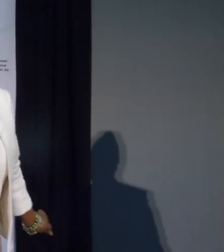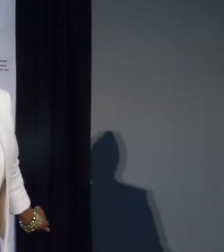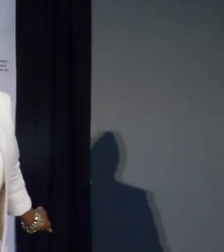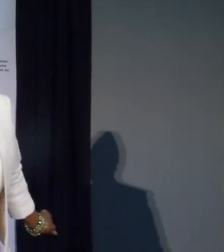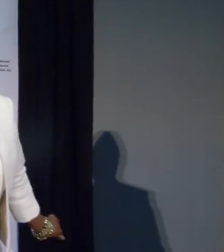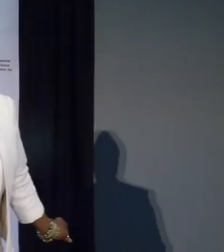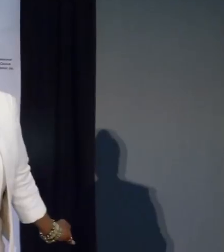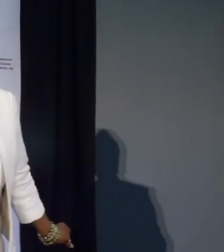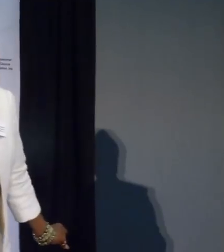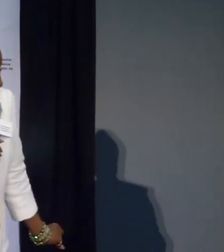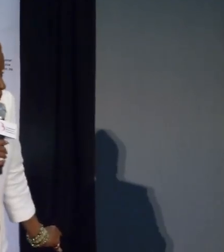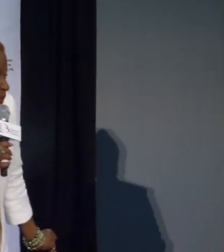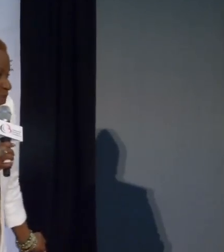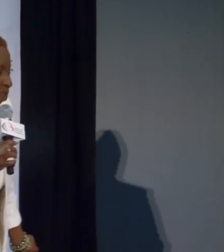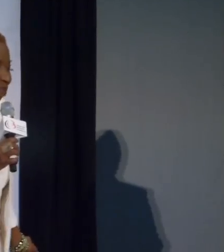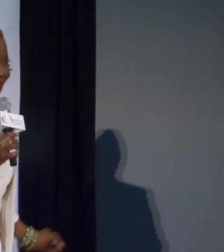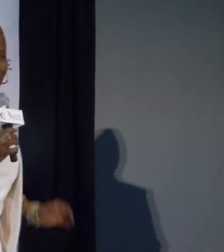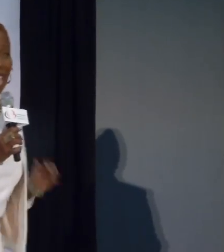Be clear.